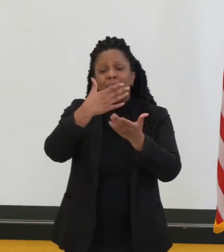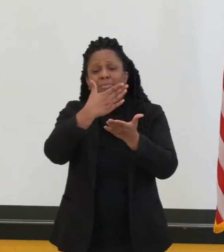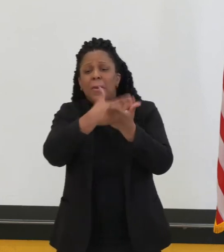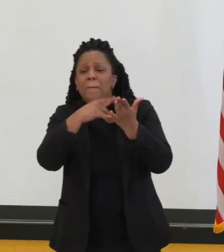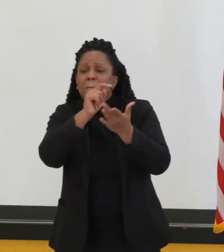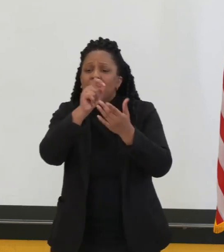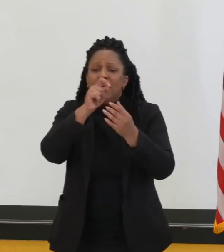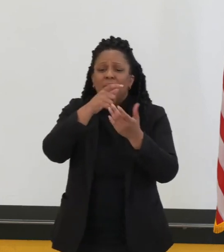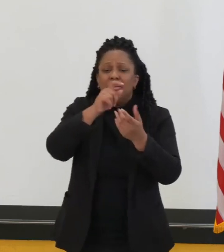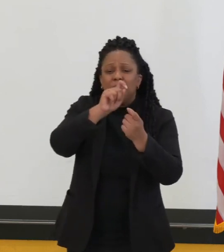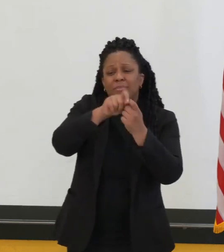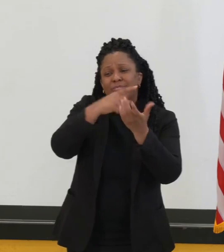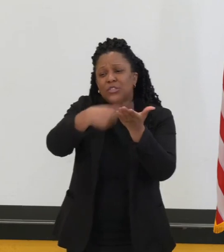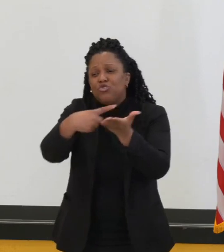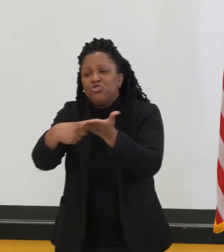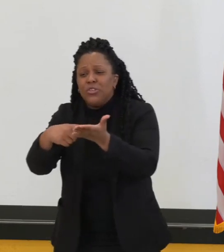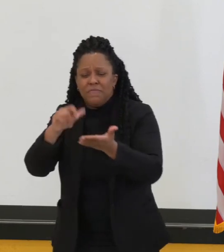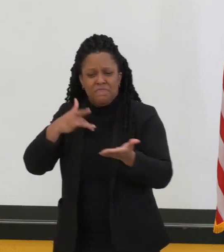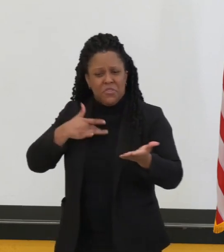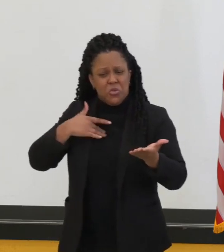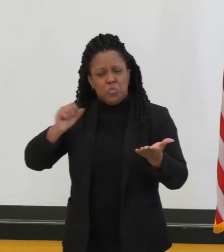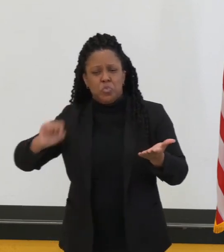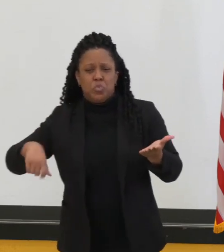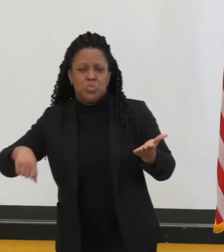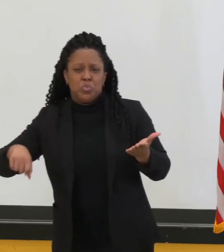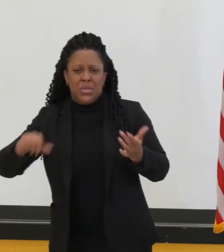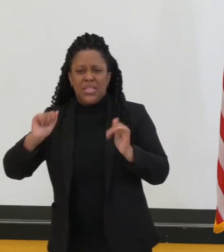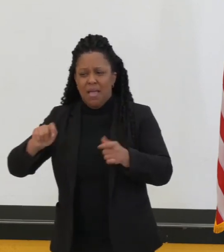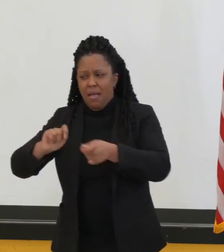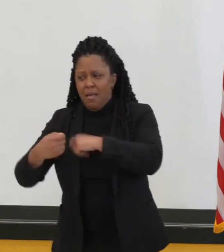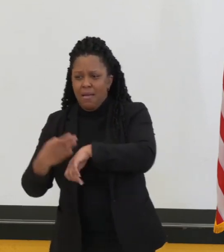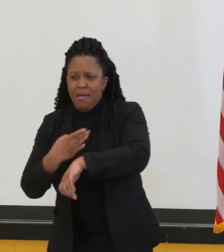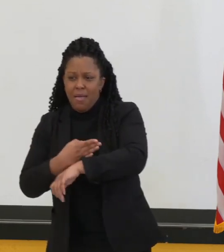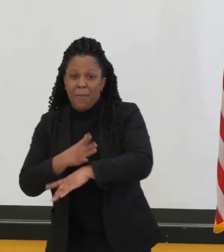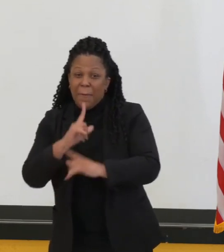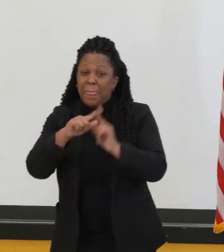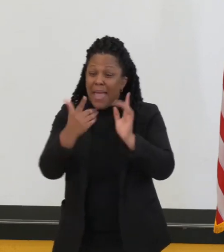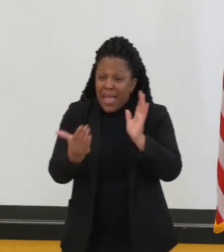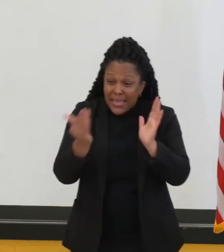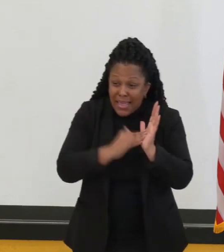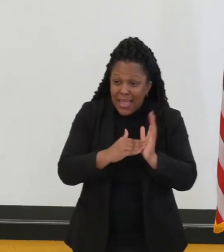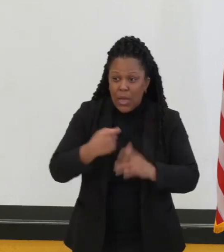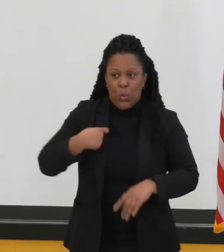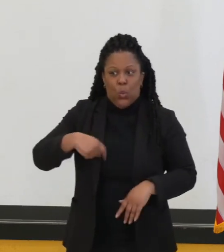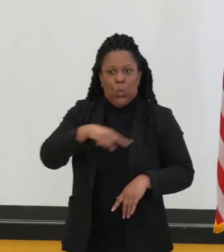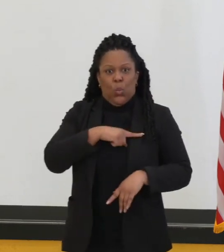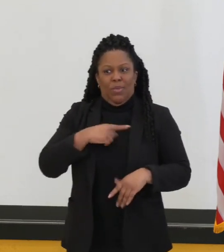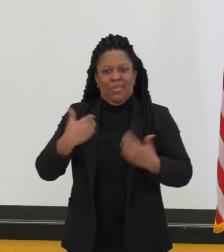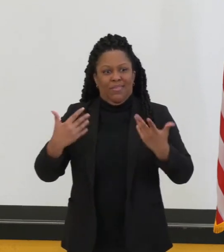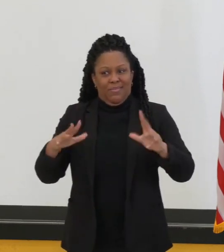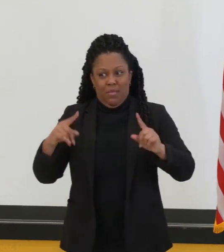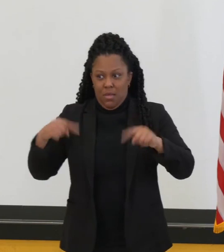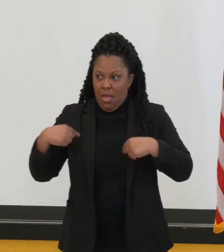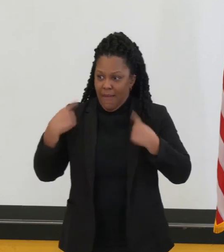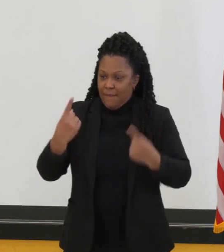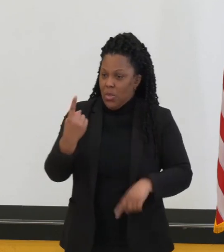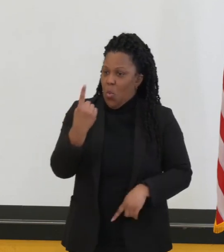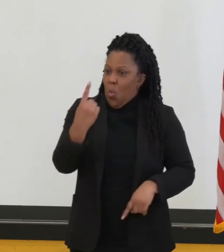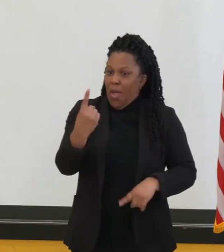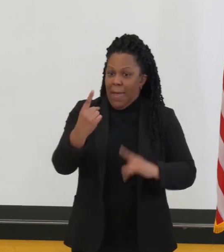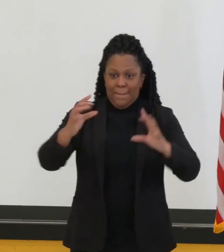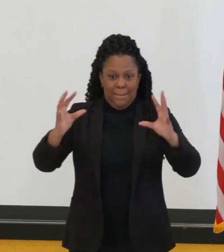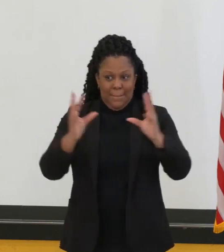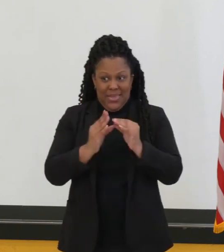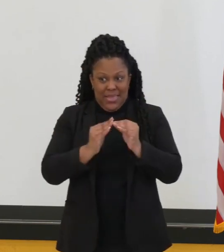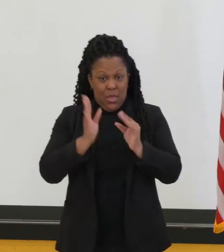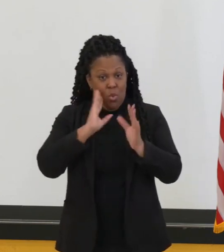intention as we stand here today of having a single hearing on a single thing to change this. And that's